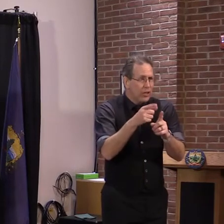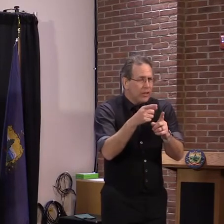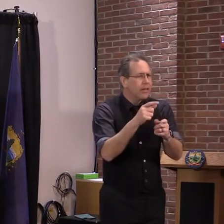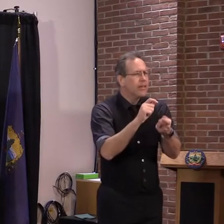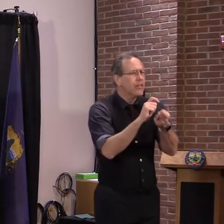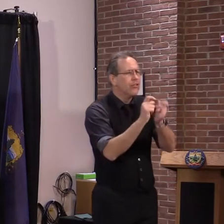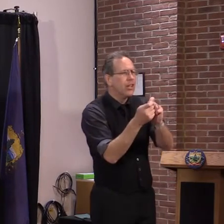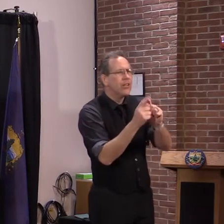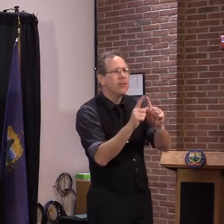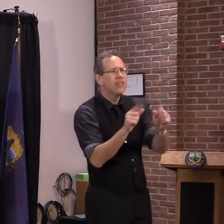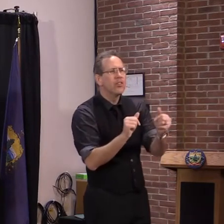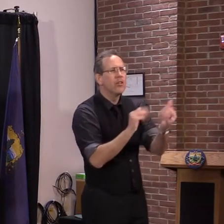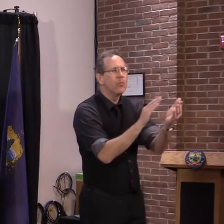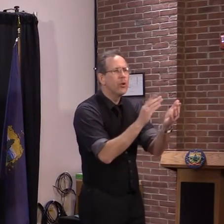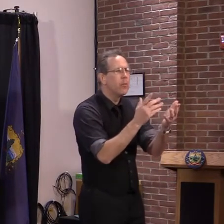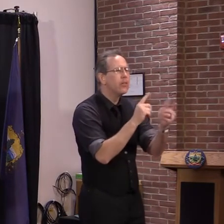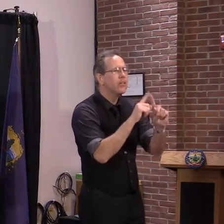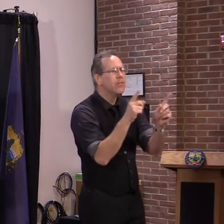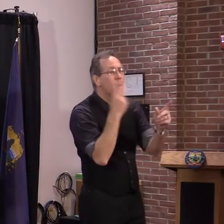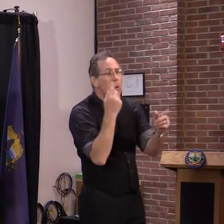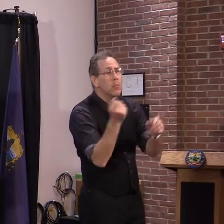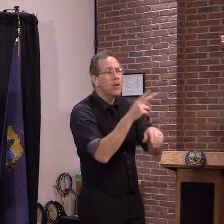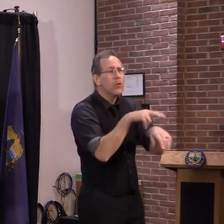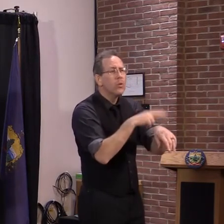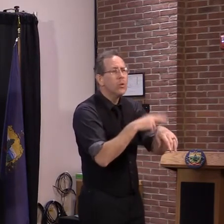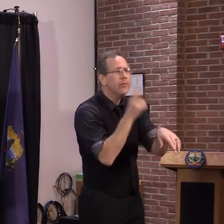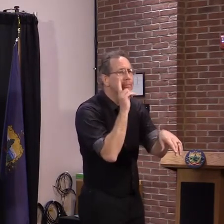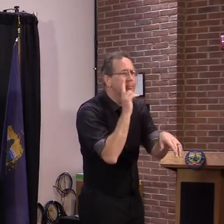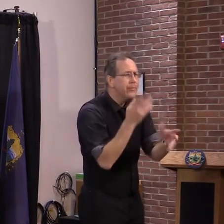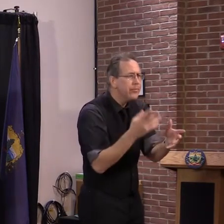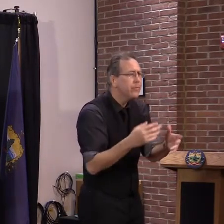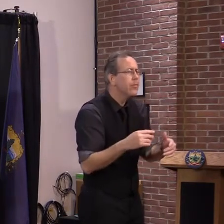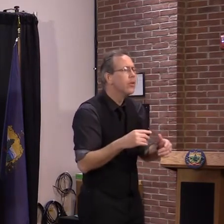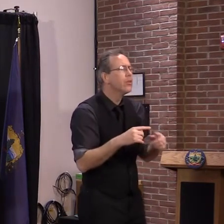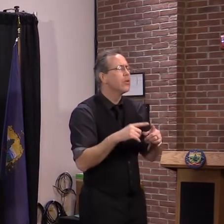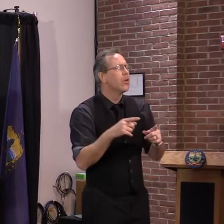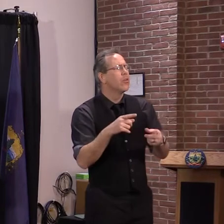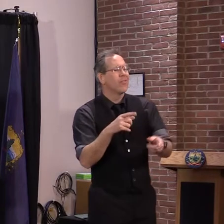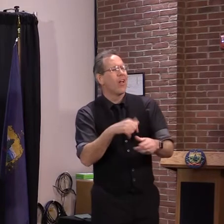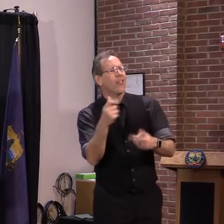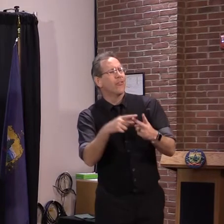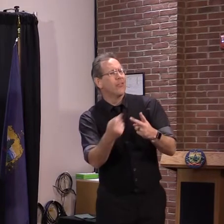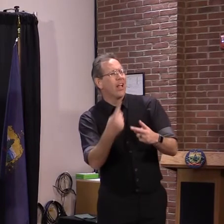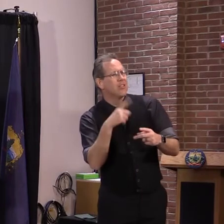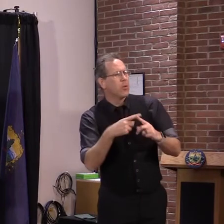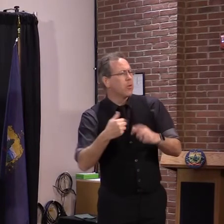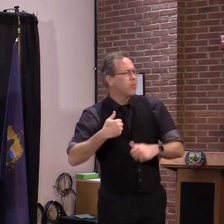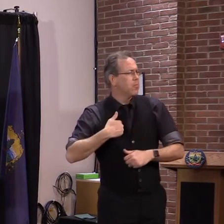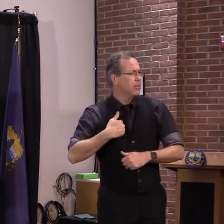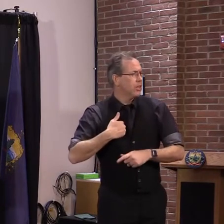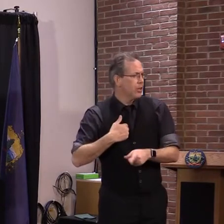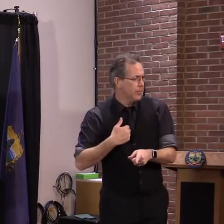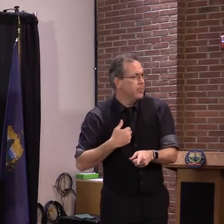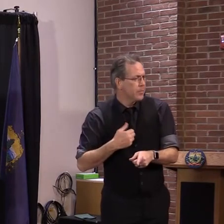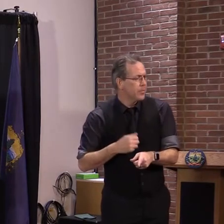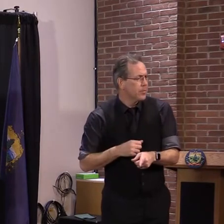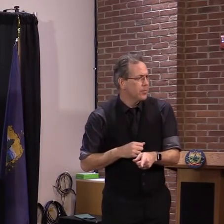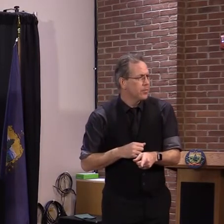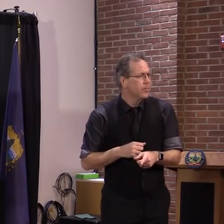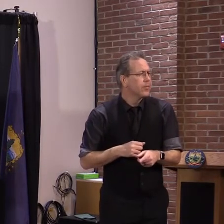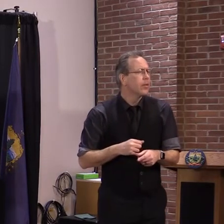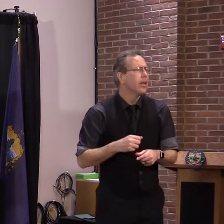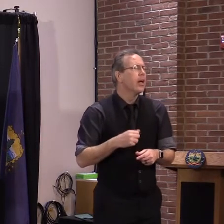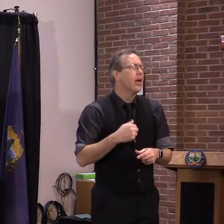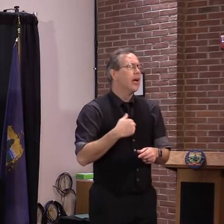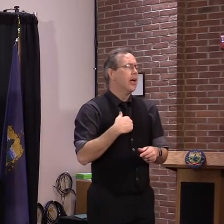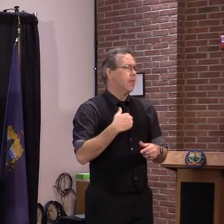did want to go back to the you asked about the military pensions, and one it's something that I'm concerned with